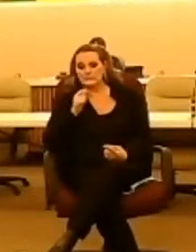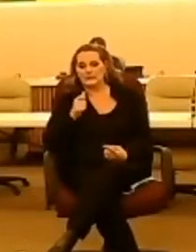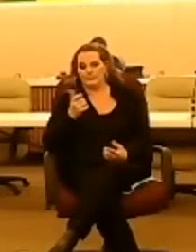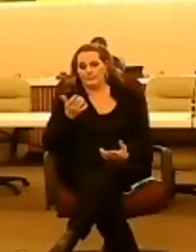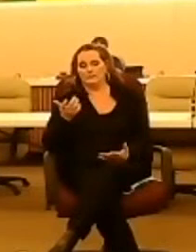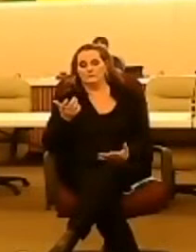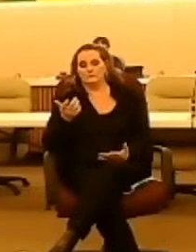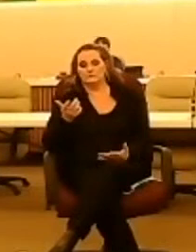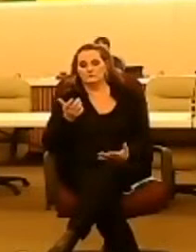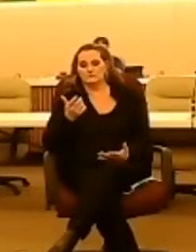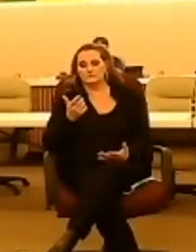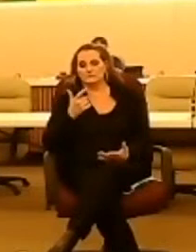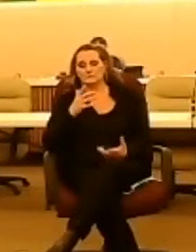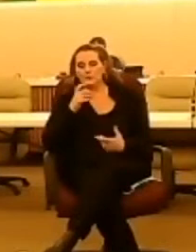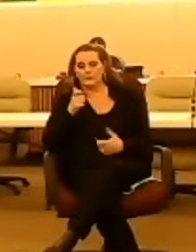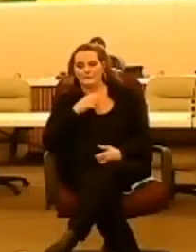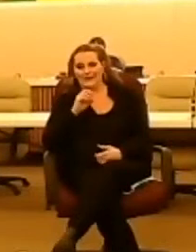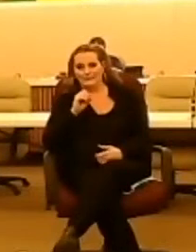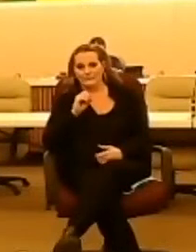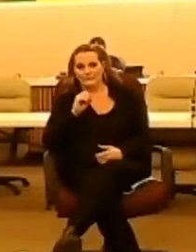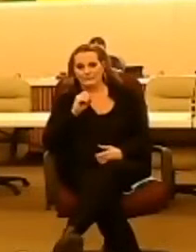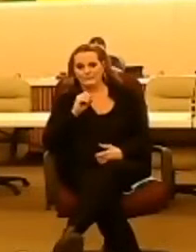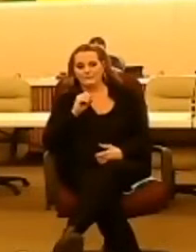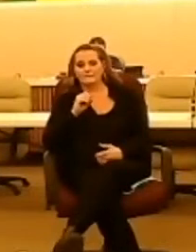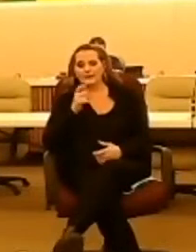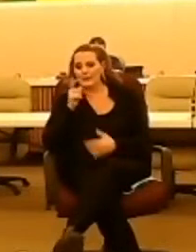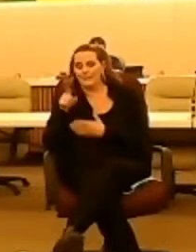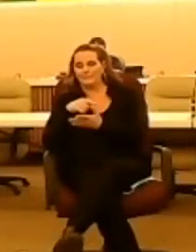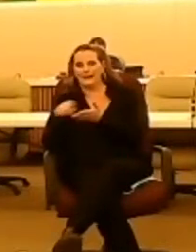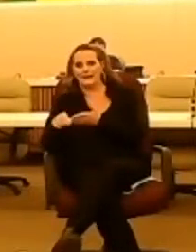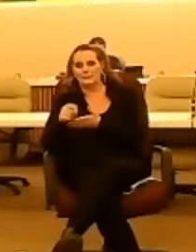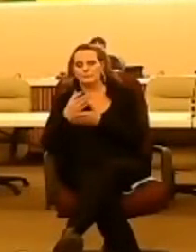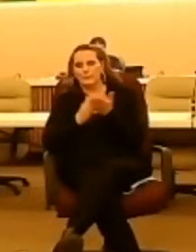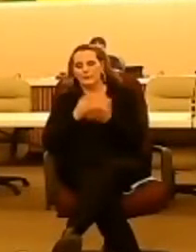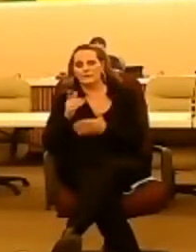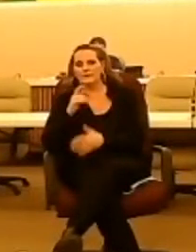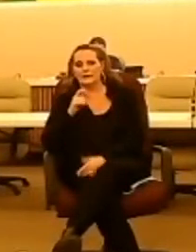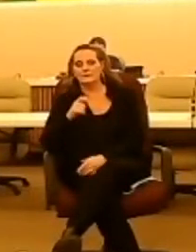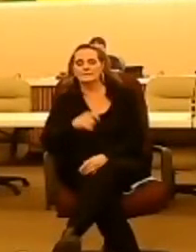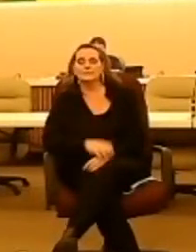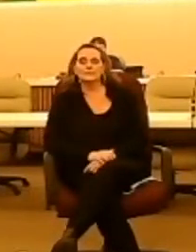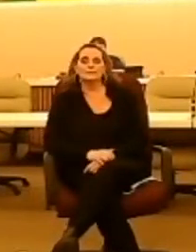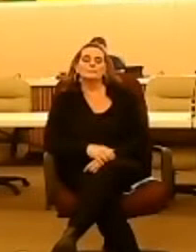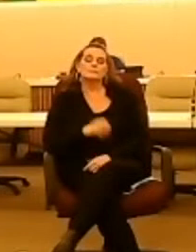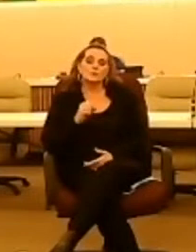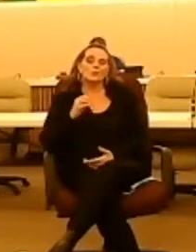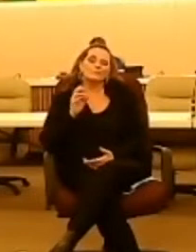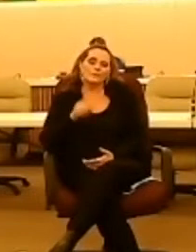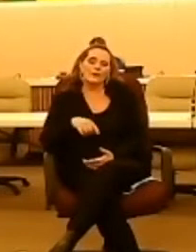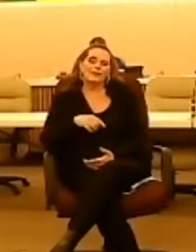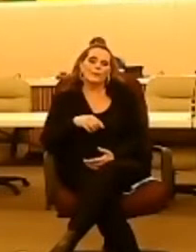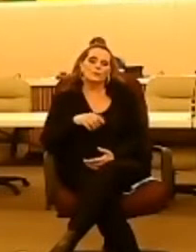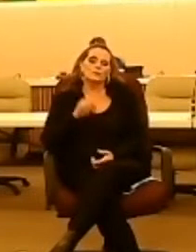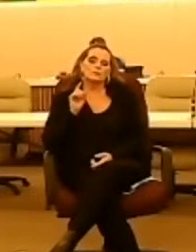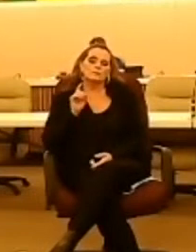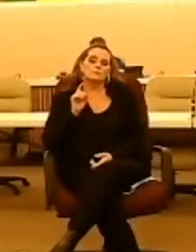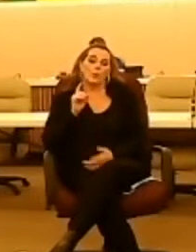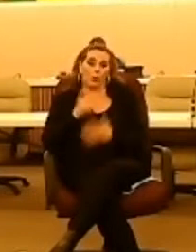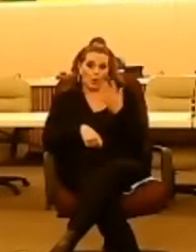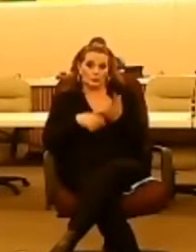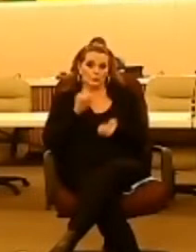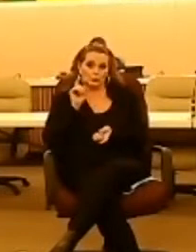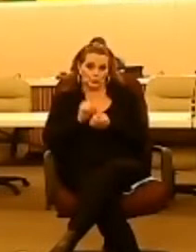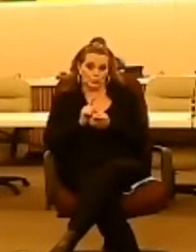paying a share, even though they also feed into that same pump station. So that would lower the costs